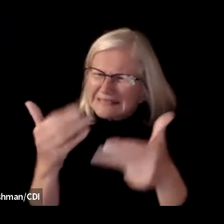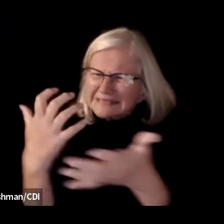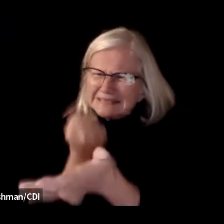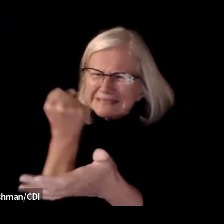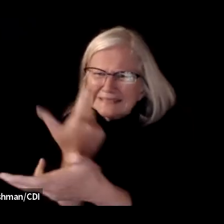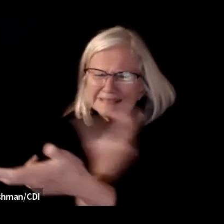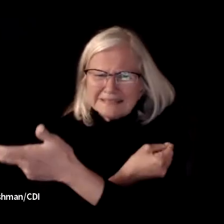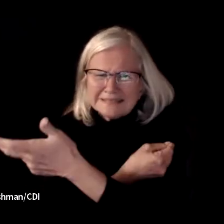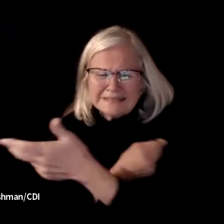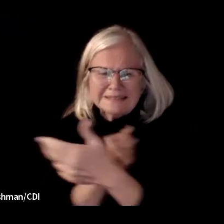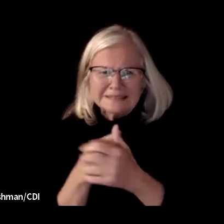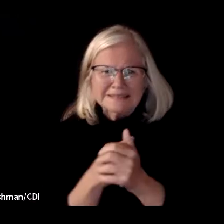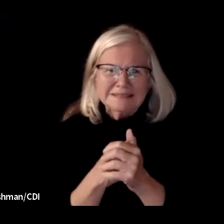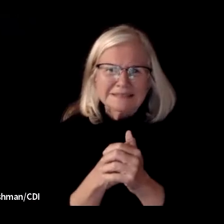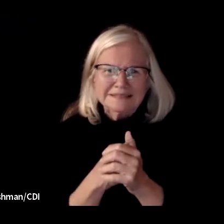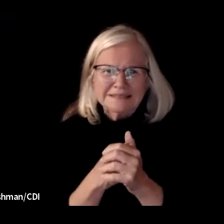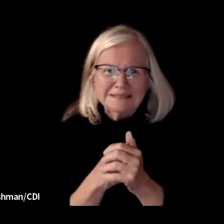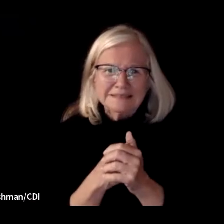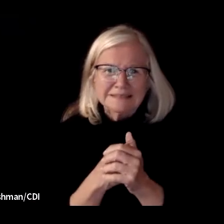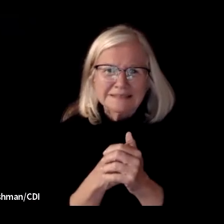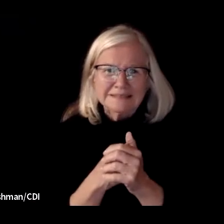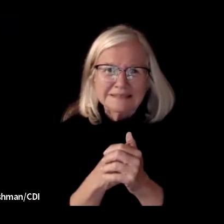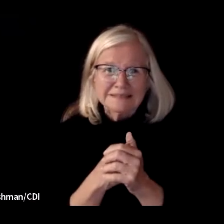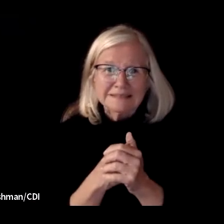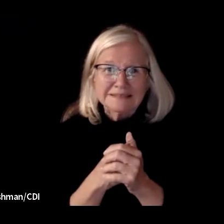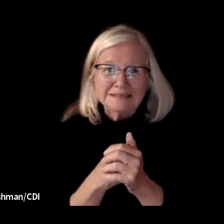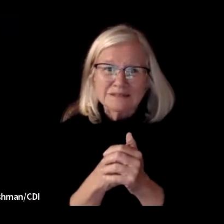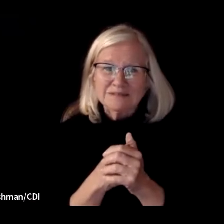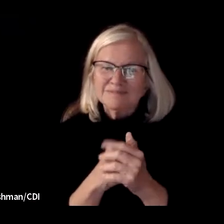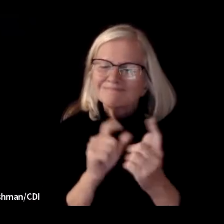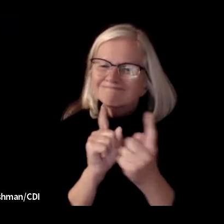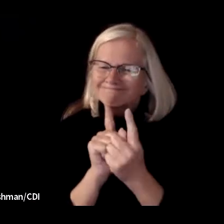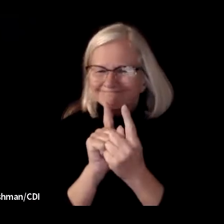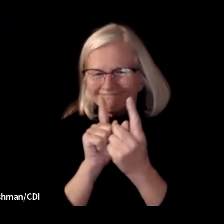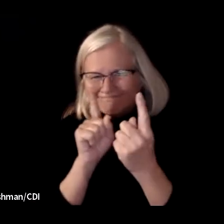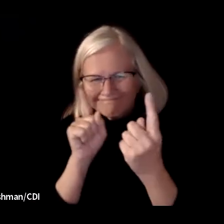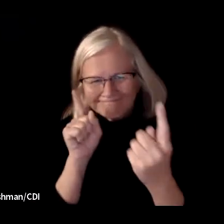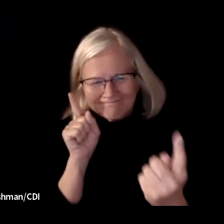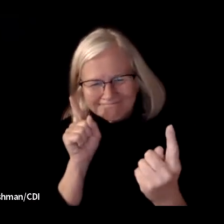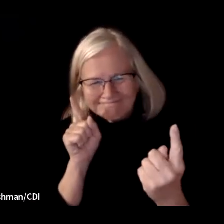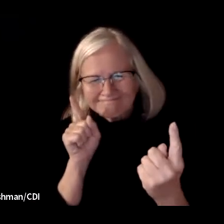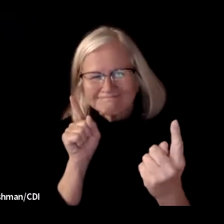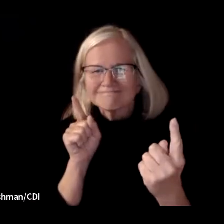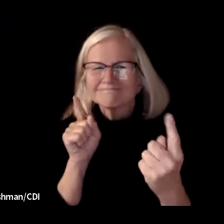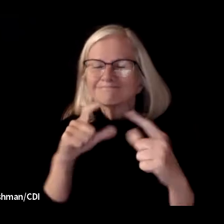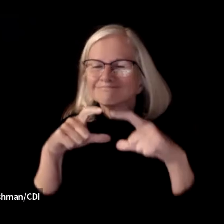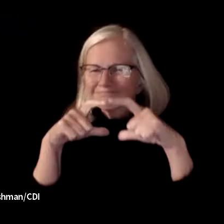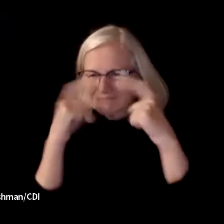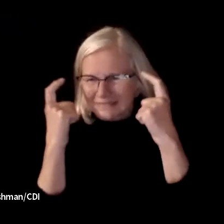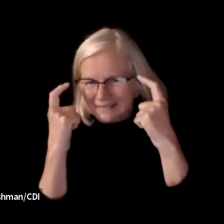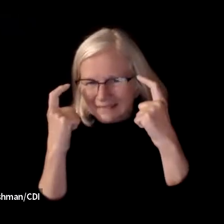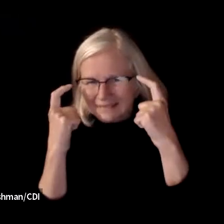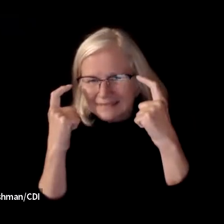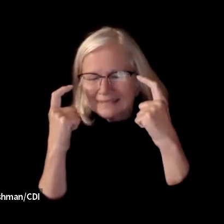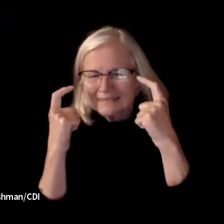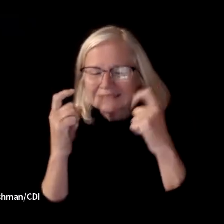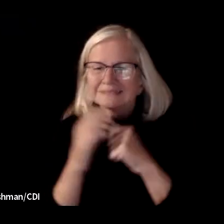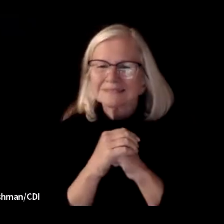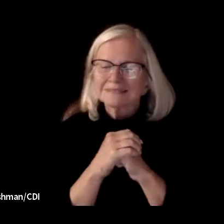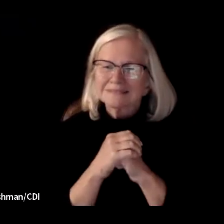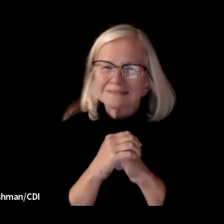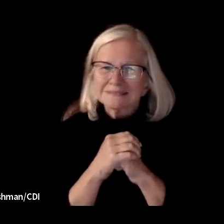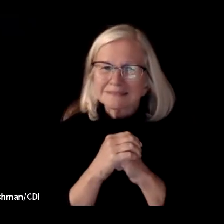hand hygiene, and remain socially distant when possible, and don't forget this. And the surge of the COVID-19 cases is